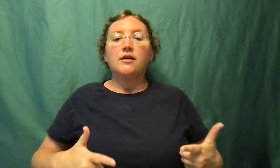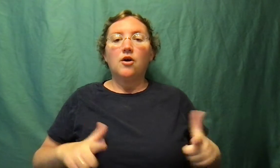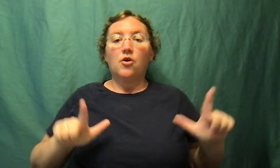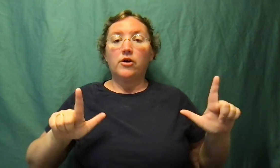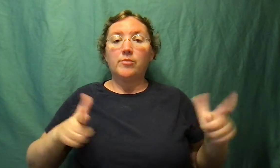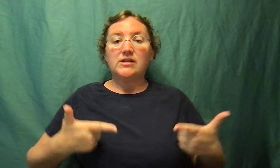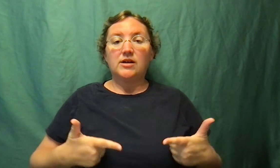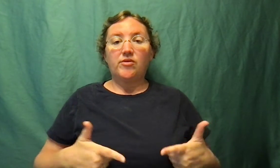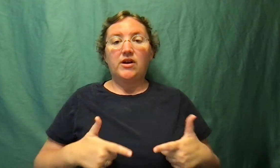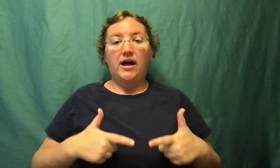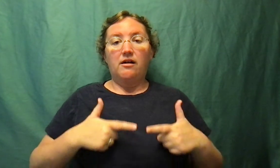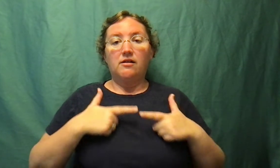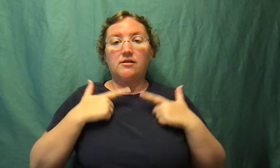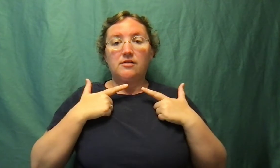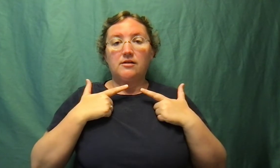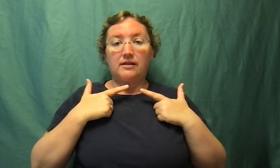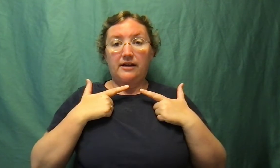Or it can be signed with an L. Live.